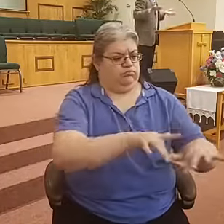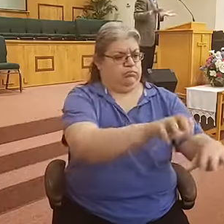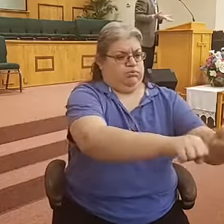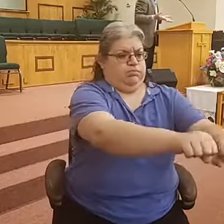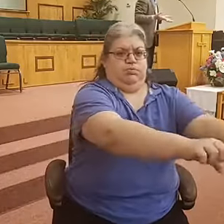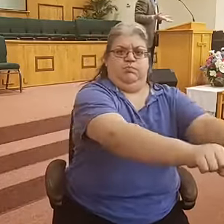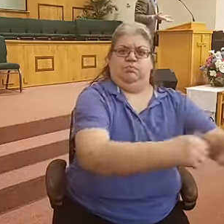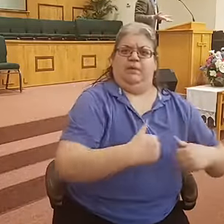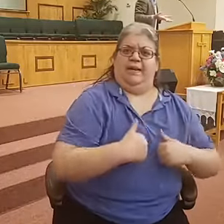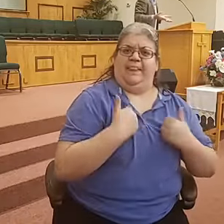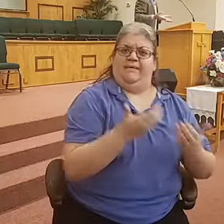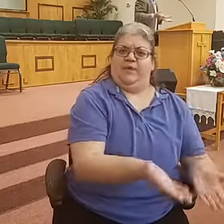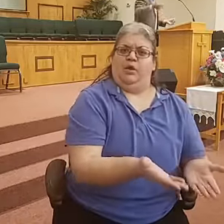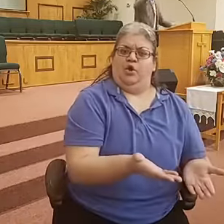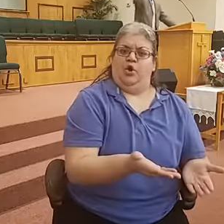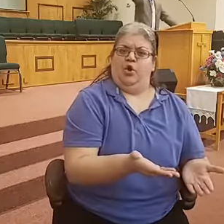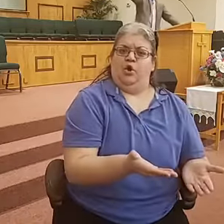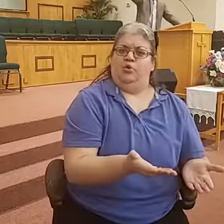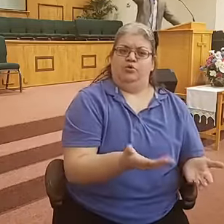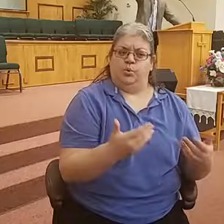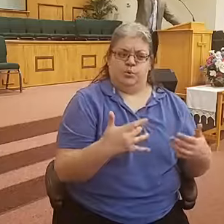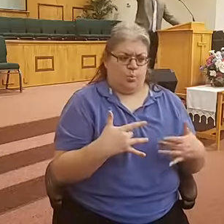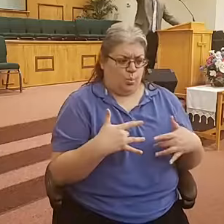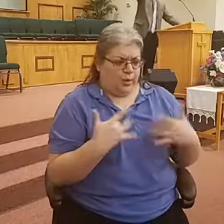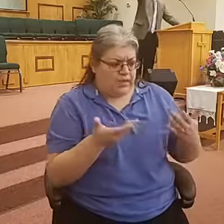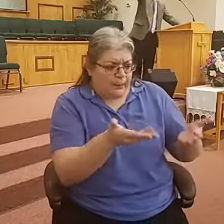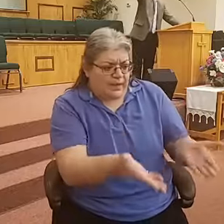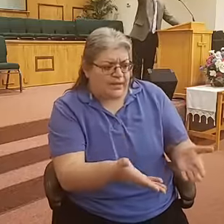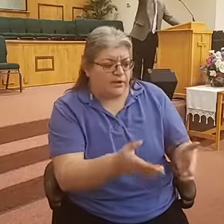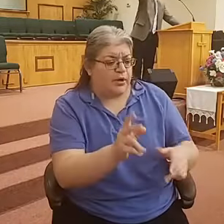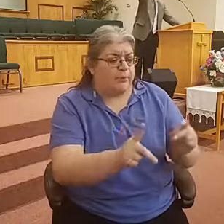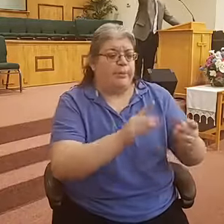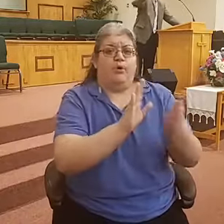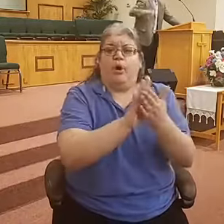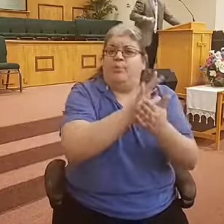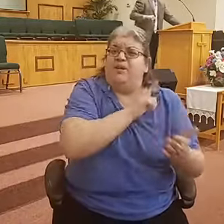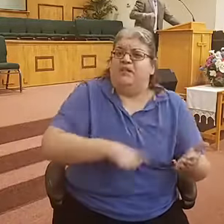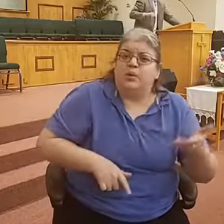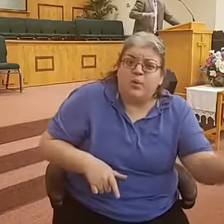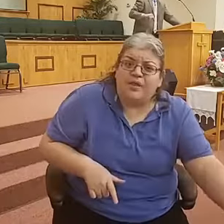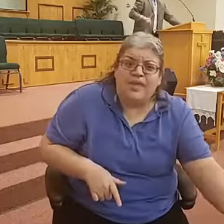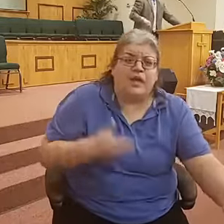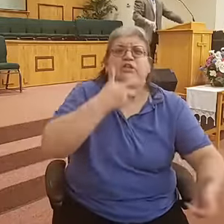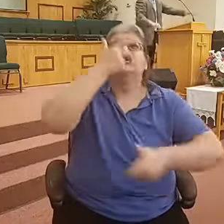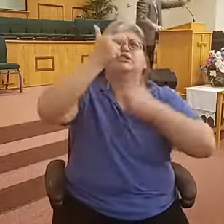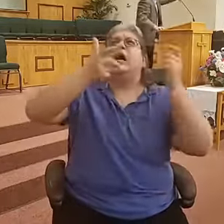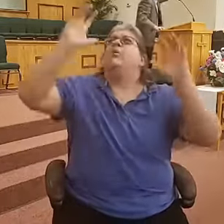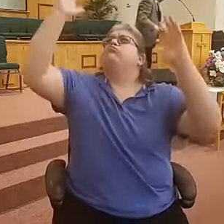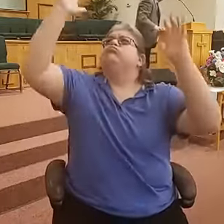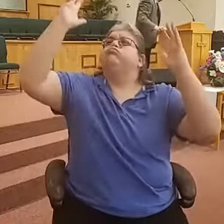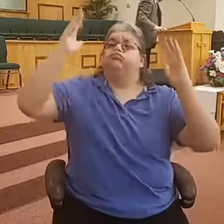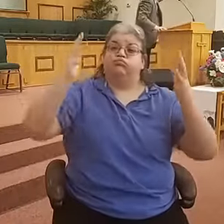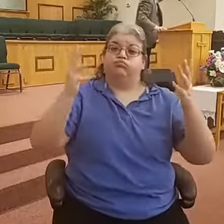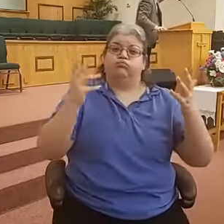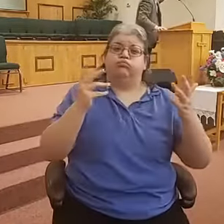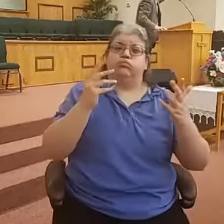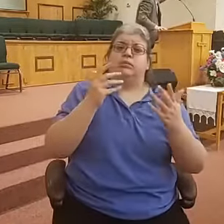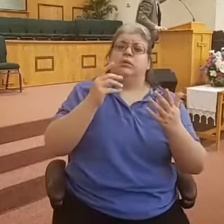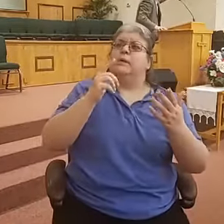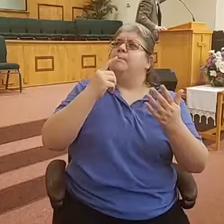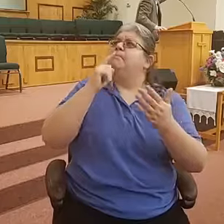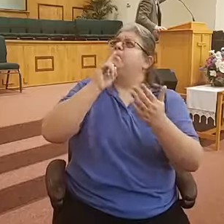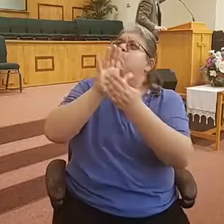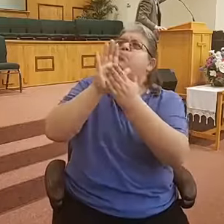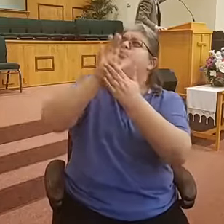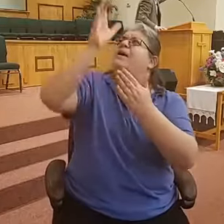There's people praising the Lord. The shouts of Zion are in these cities. God is being praised. The